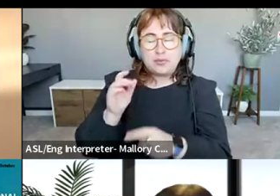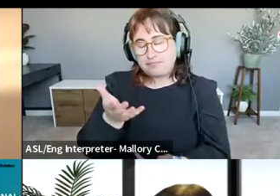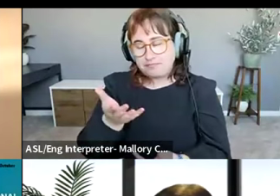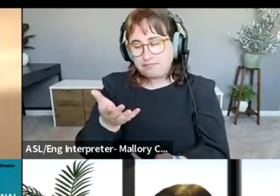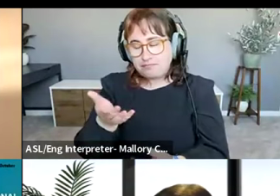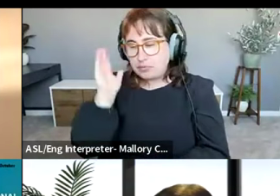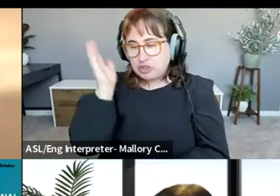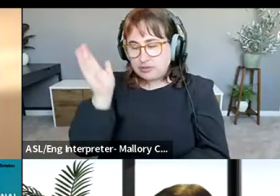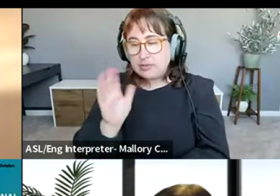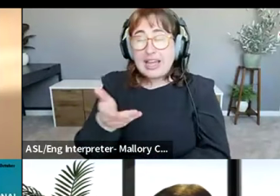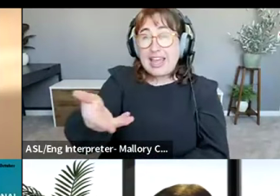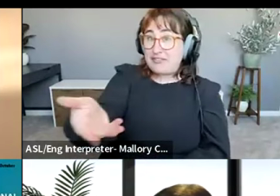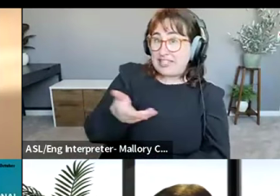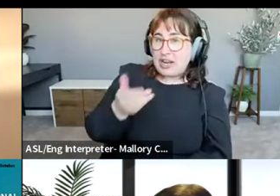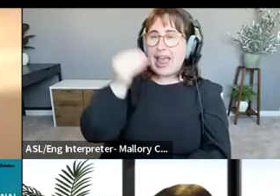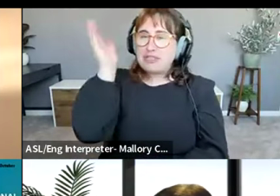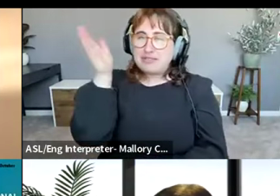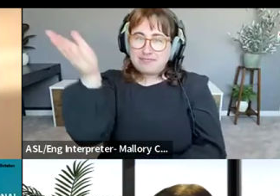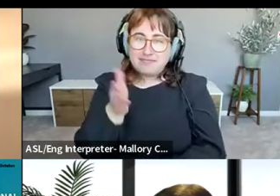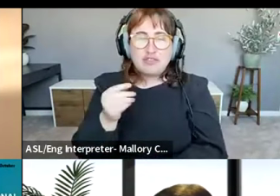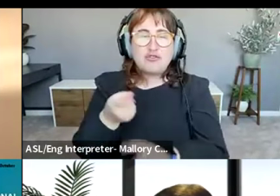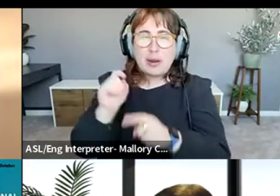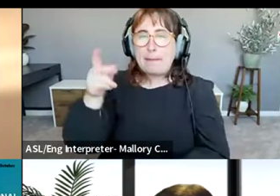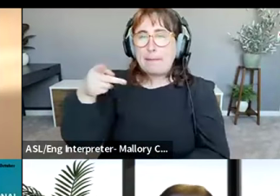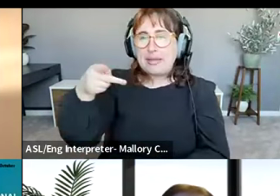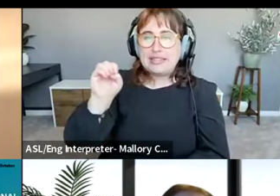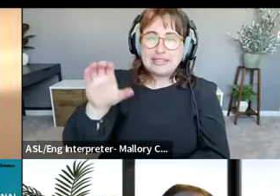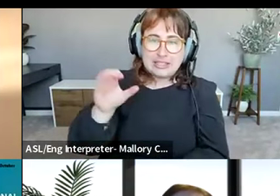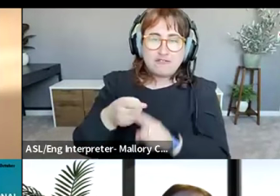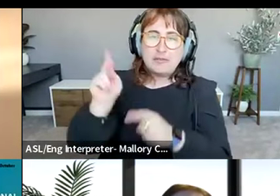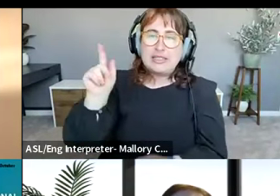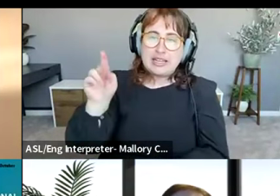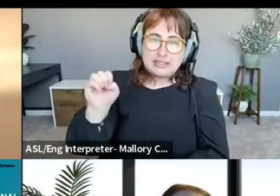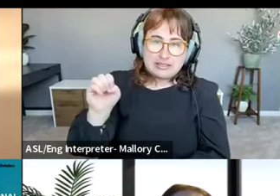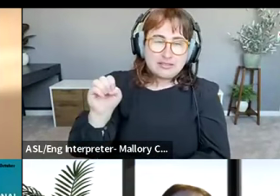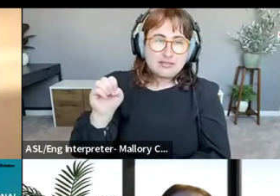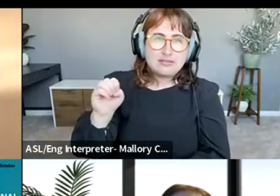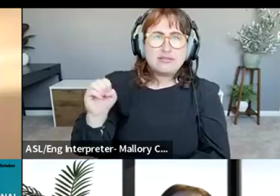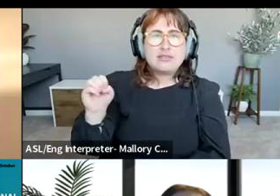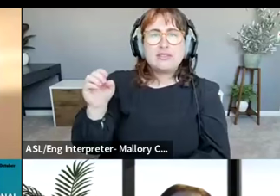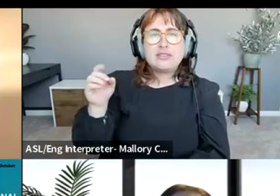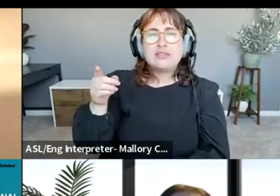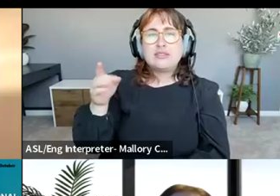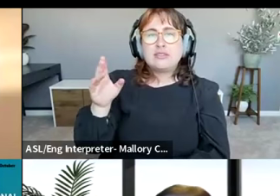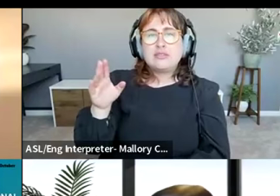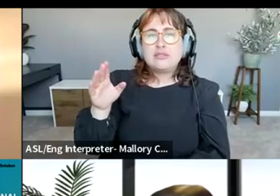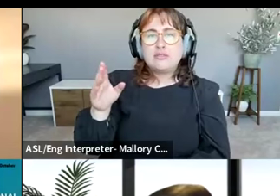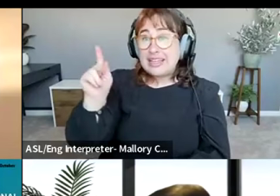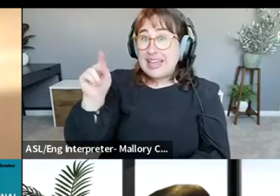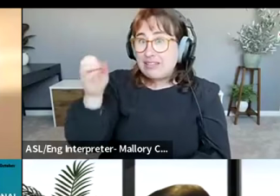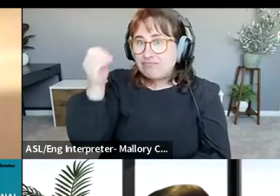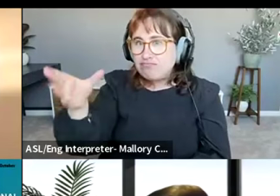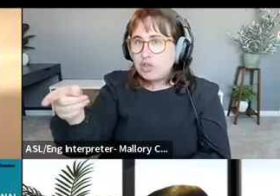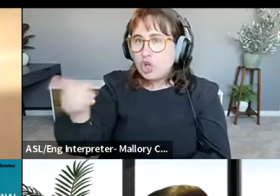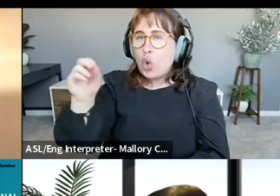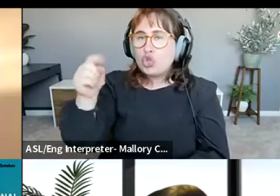a invitation / presentation from PEC from Kate as well. And your co-host Kate, so you'll be able to share your screen at that point. And